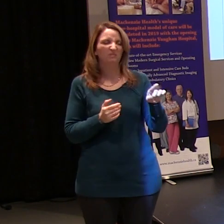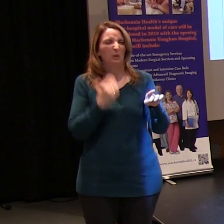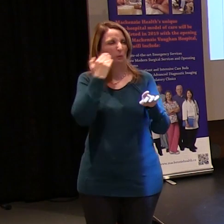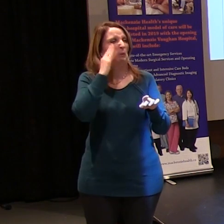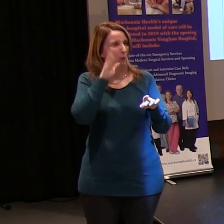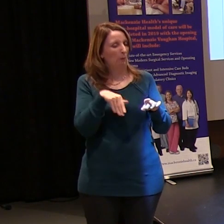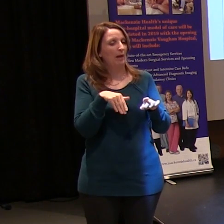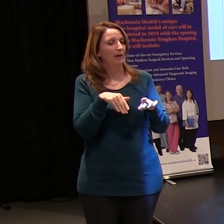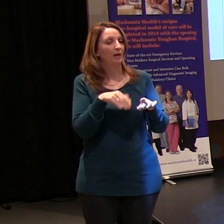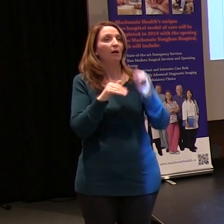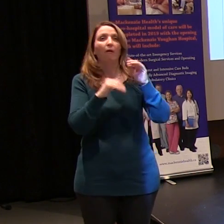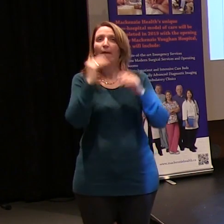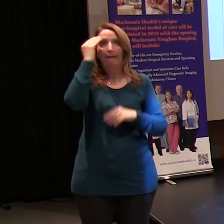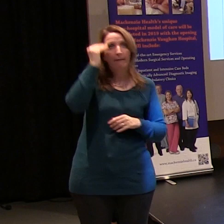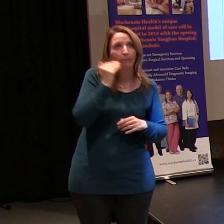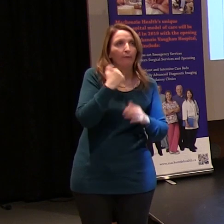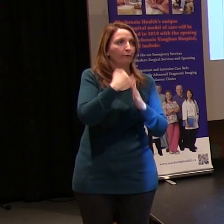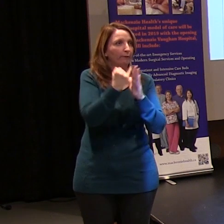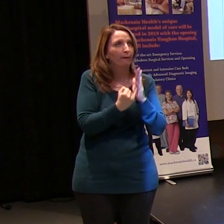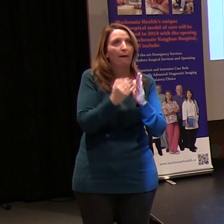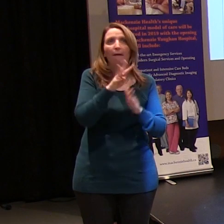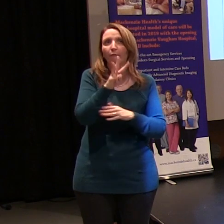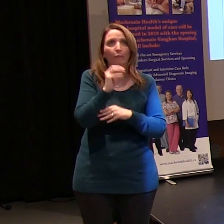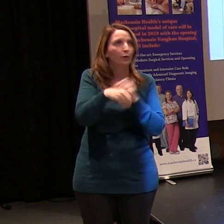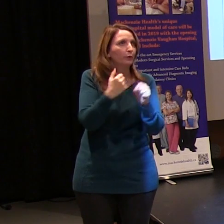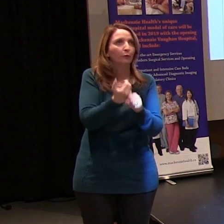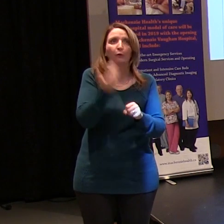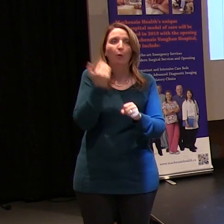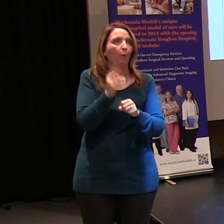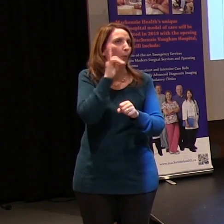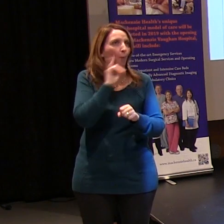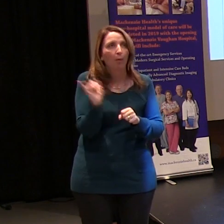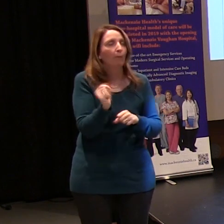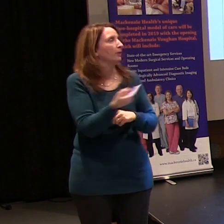familiar, and that's the way the hospital was designed and built 40 years ago. And